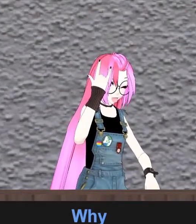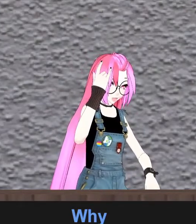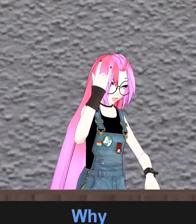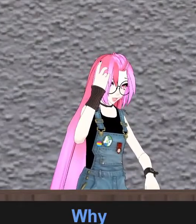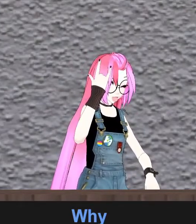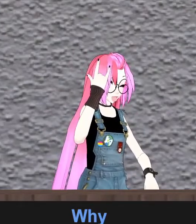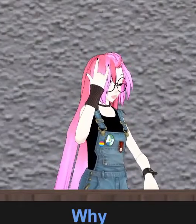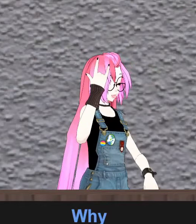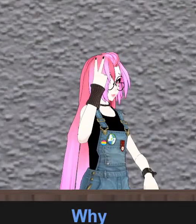you're going to be doing that.